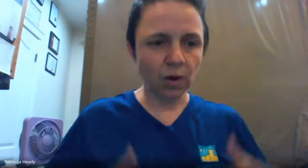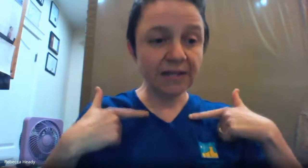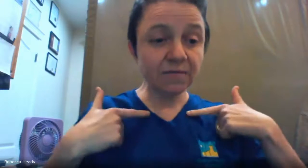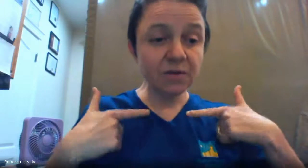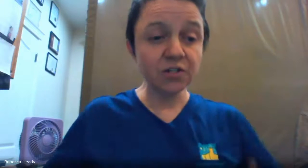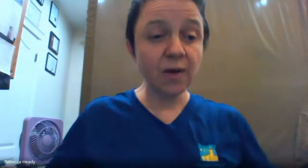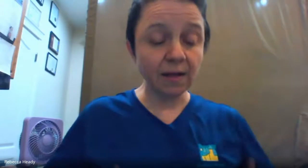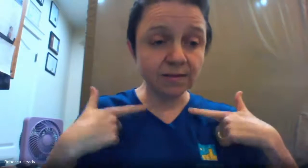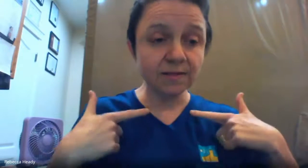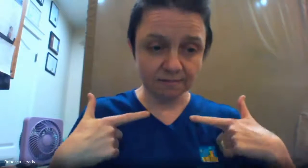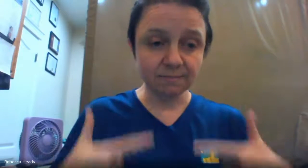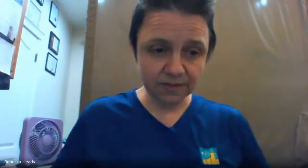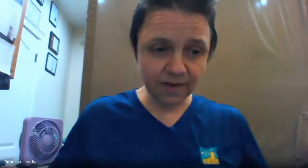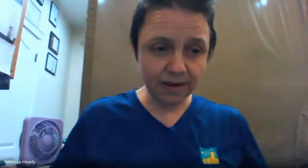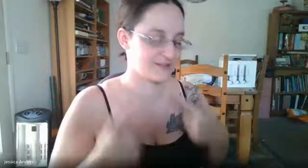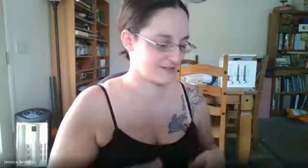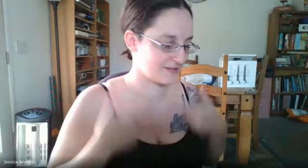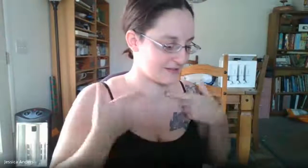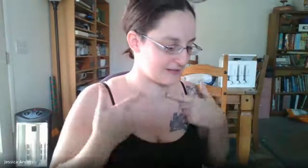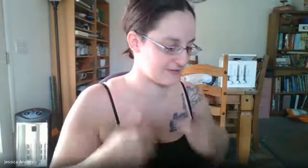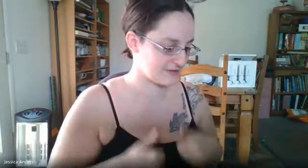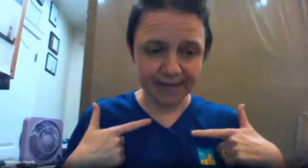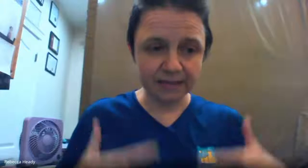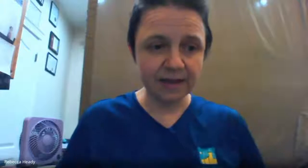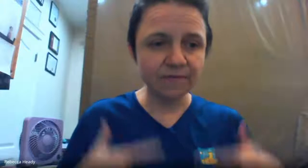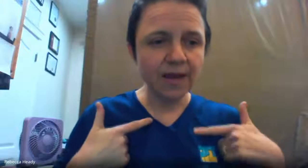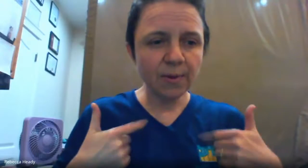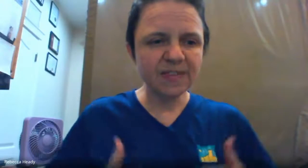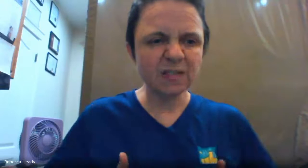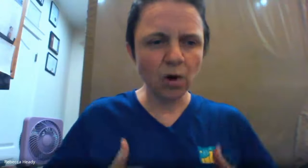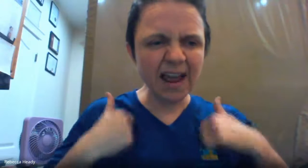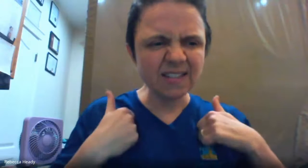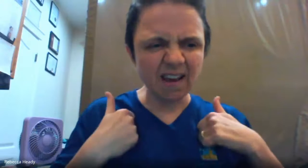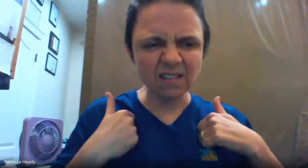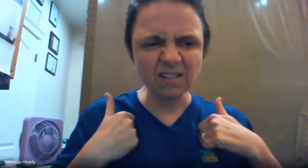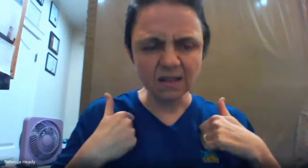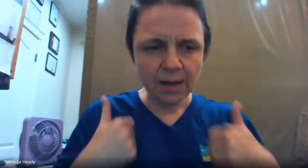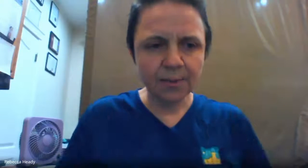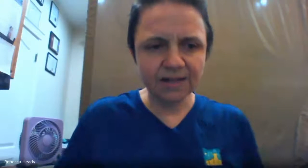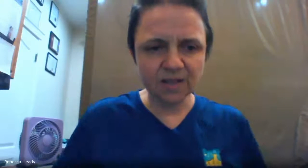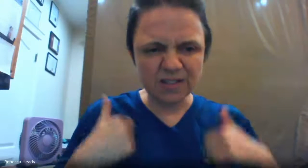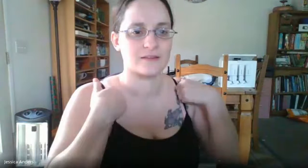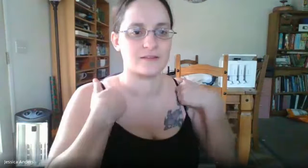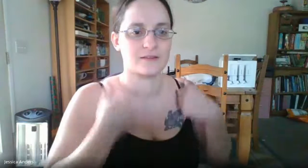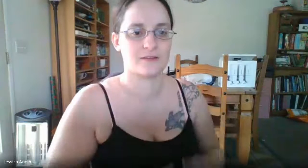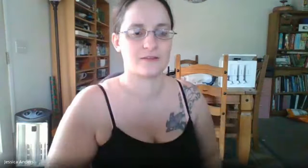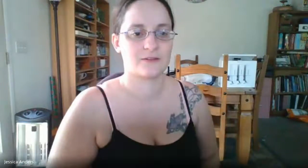can do else. Okay. That's fine. For life and live, but this is more ASL. But Yeah. the address too. So where